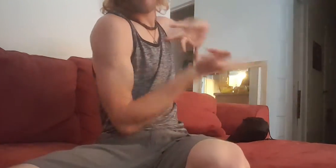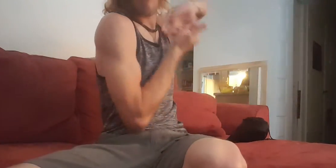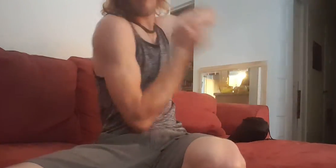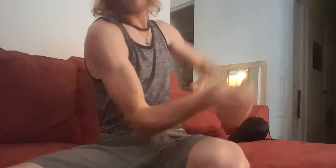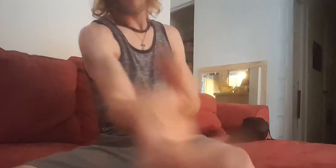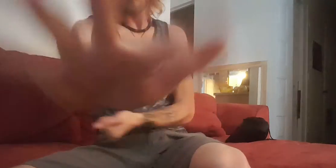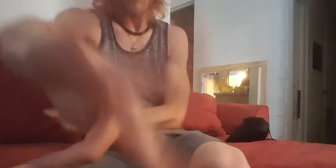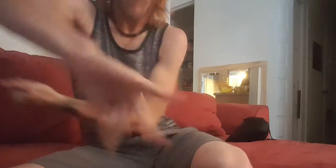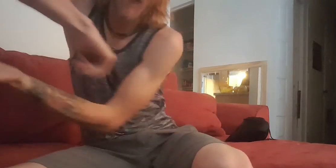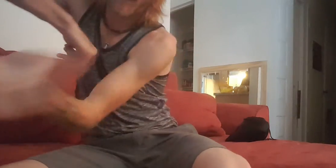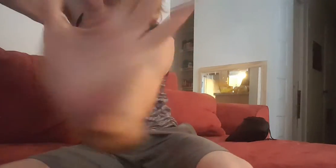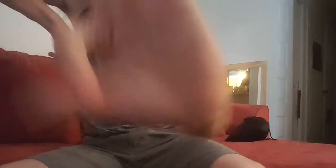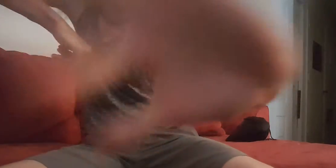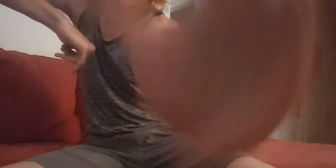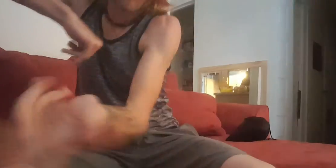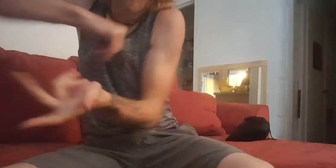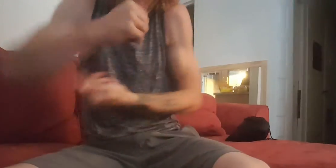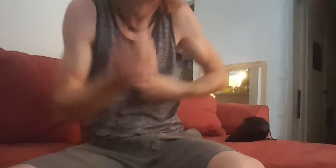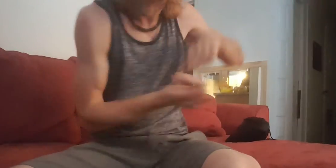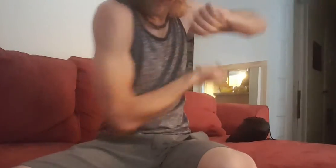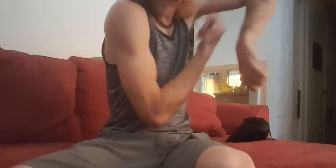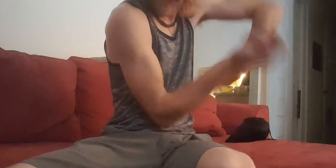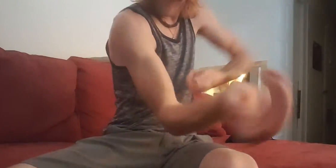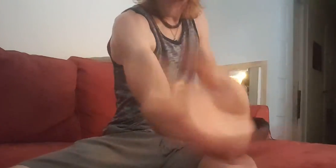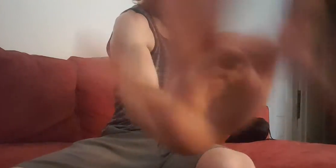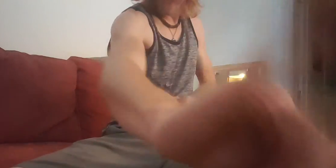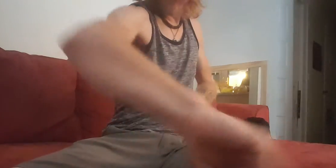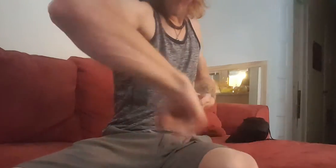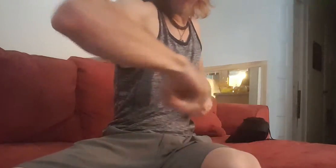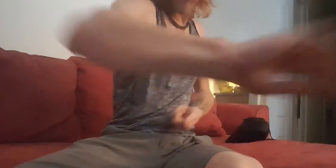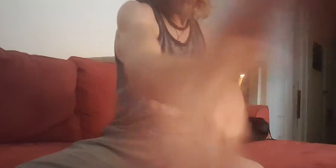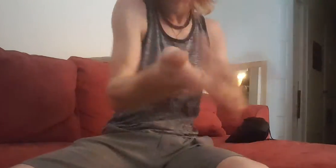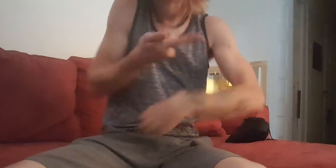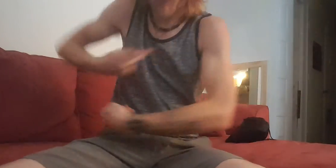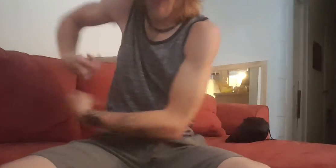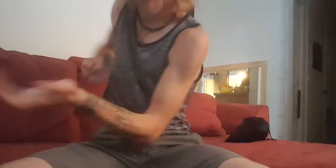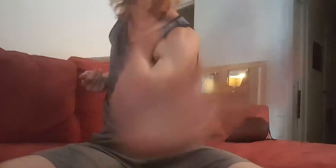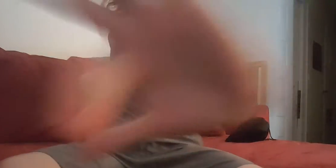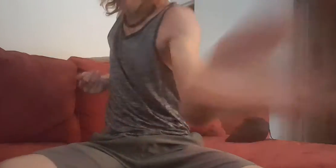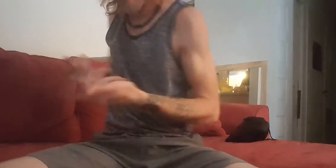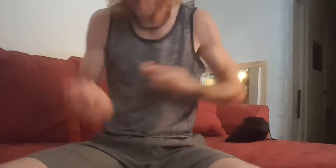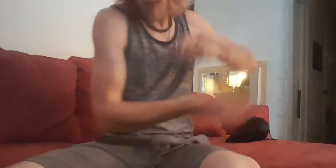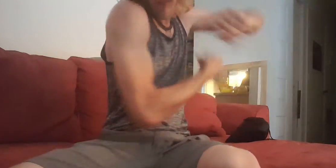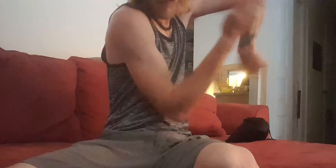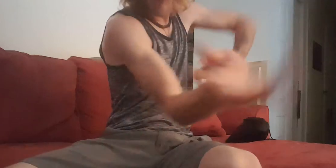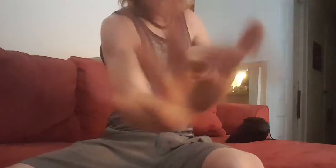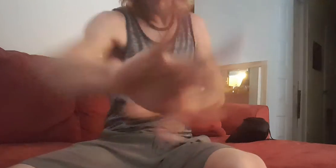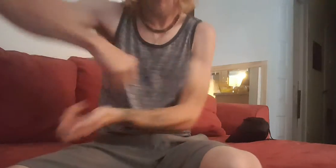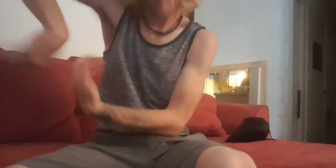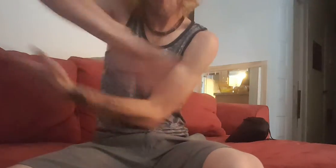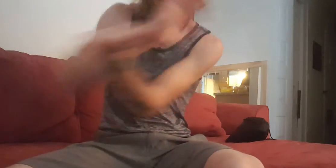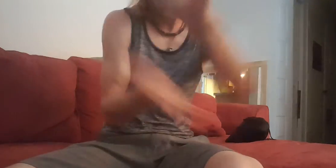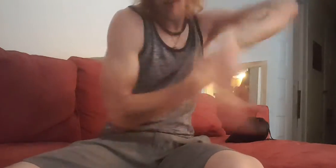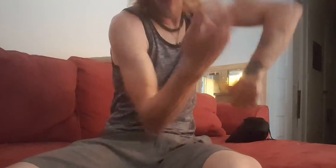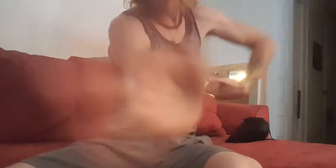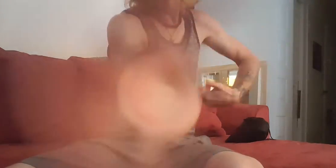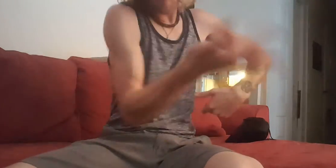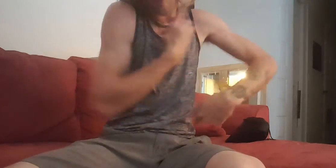ratchets I began tapping the egg to spark the action Make it happen and take this captain to the gallows I keep steering us into an area